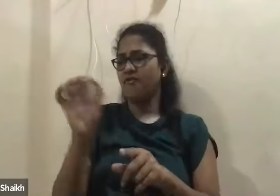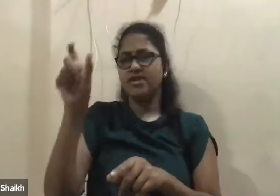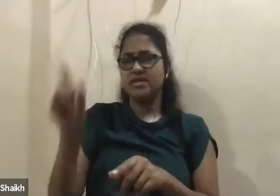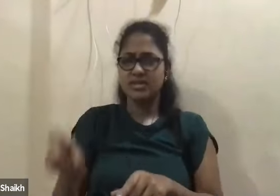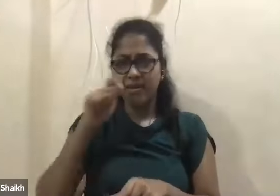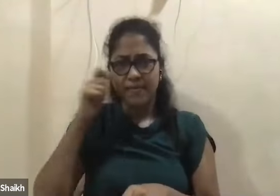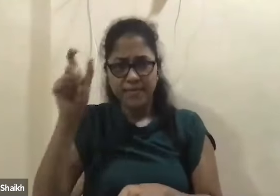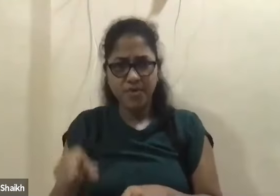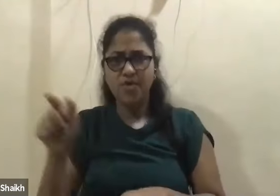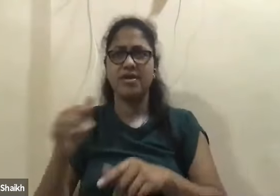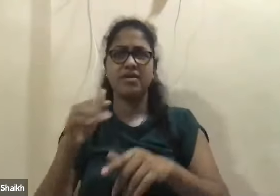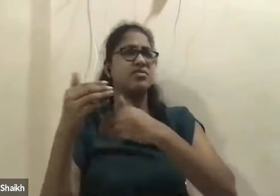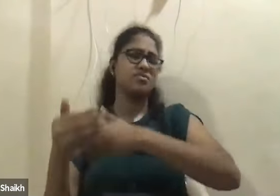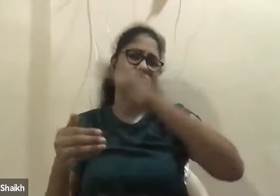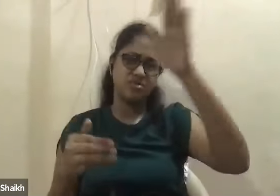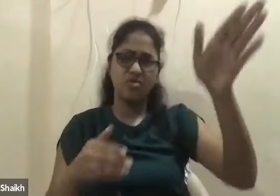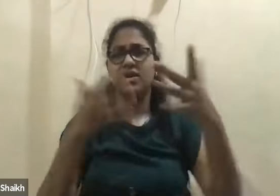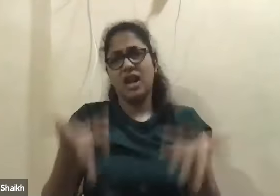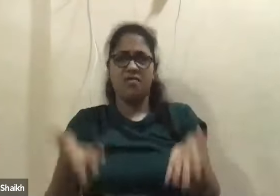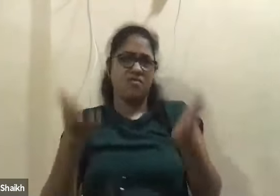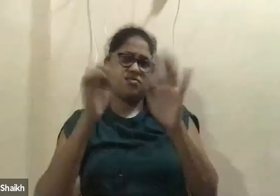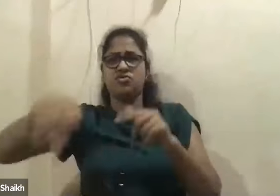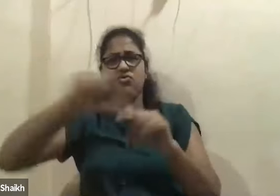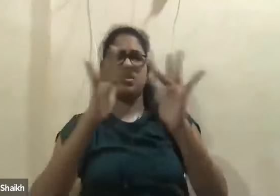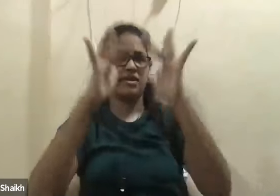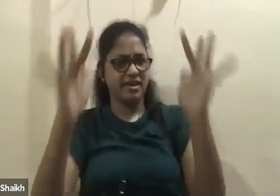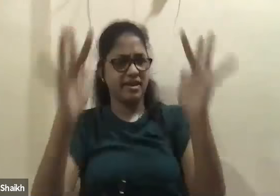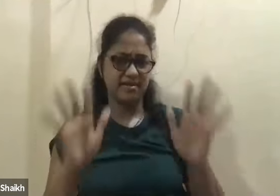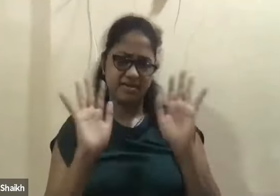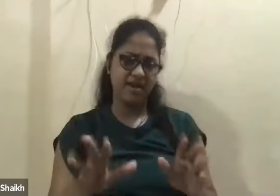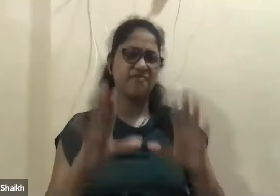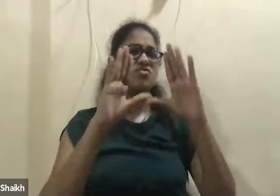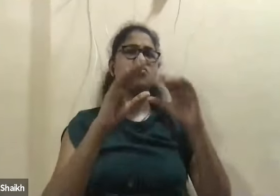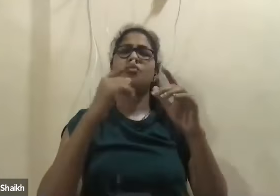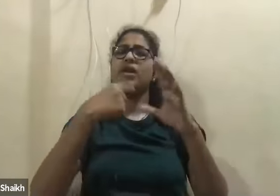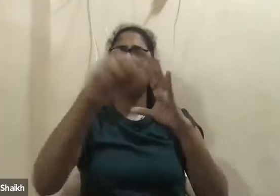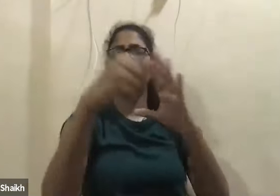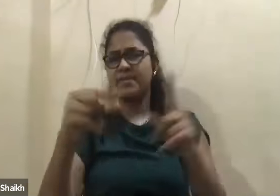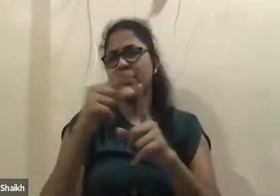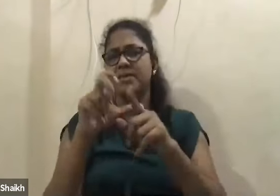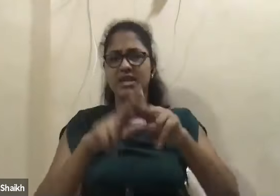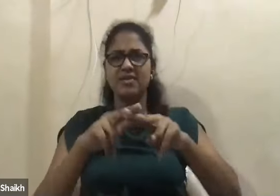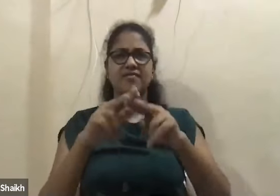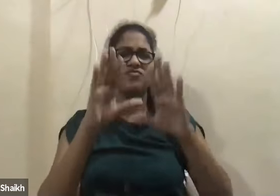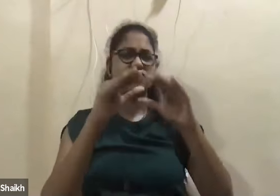resolution signed. These days you have internet, you can, you know, send it a soft copy. It can be signed and then, you know, it can be sent